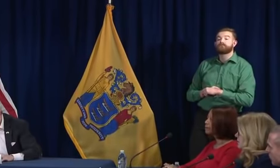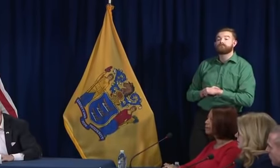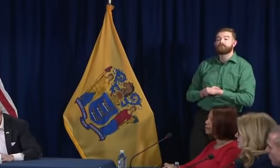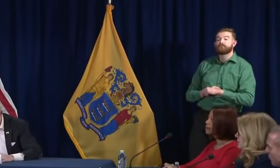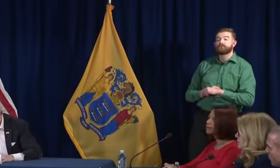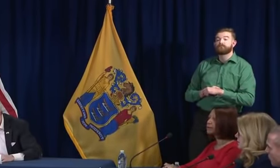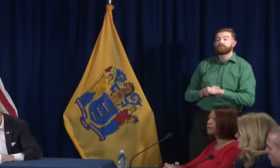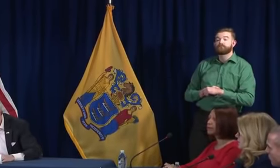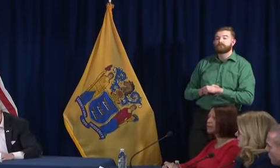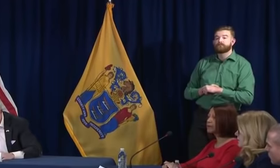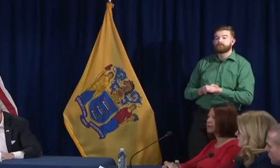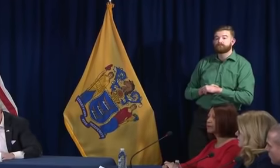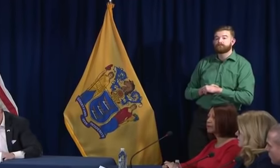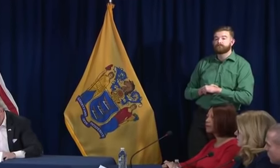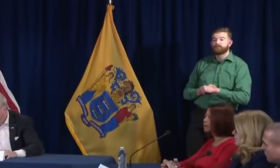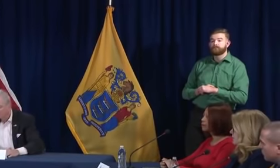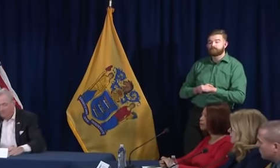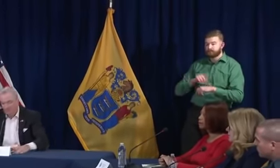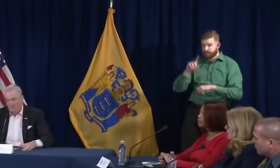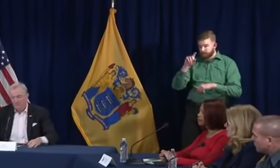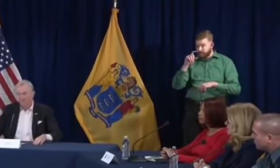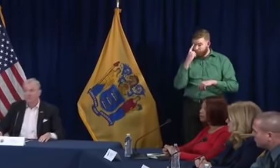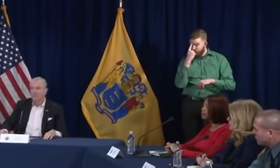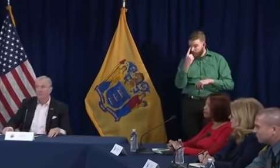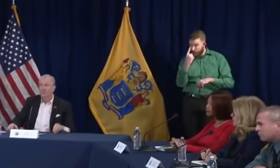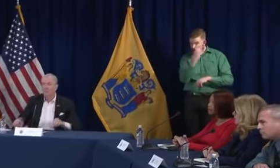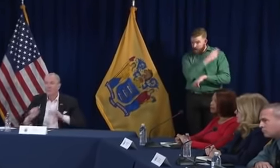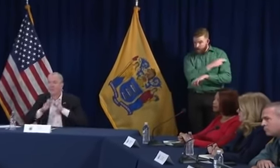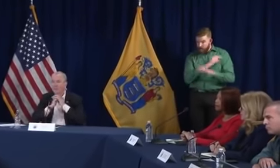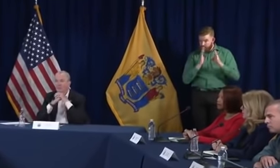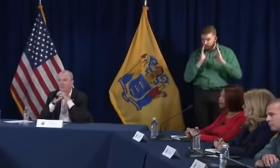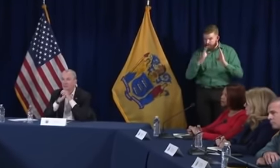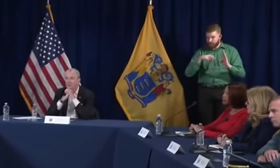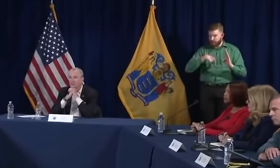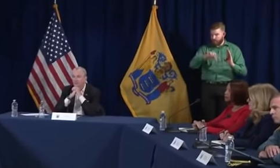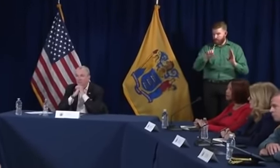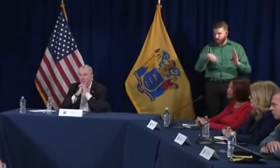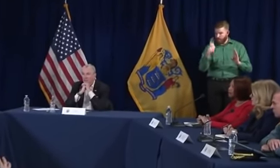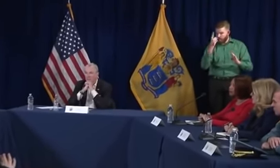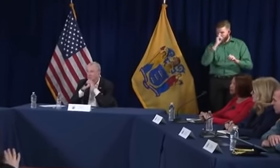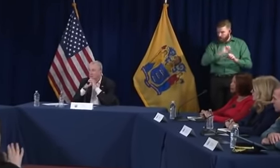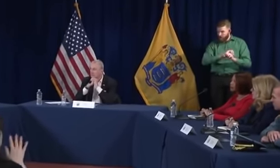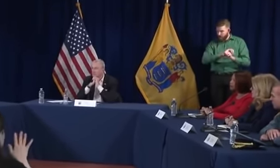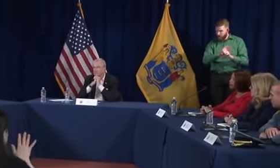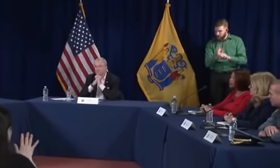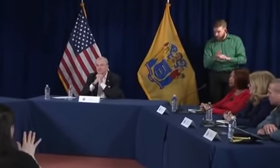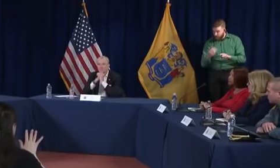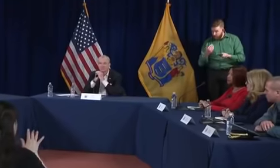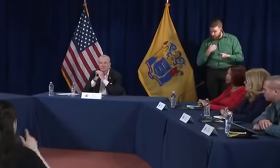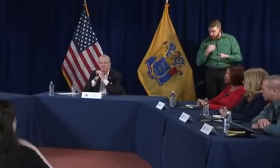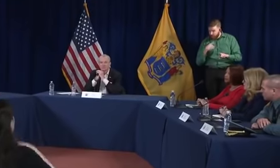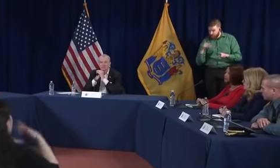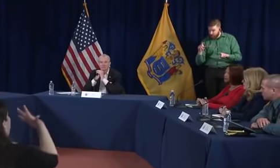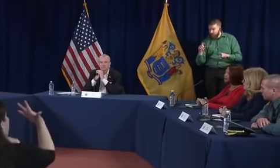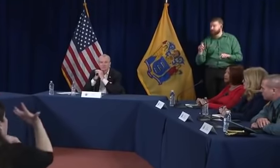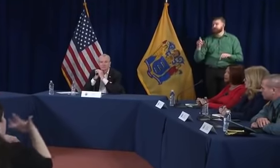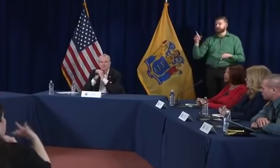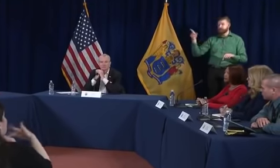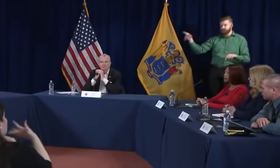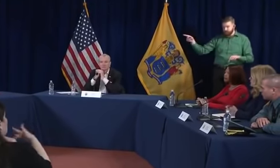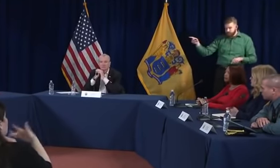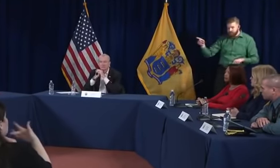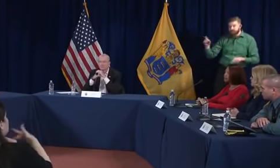Primarily in hospitals that have wings that have been closed because utilization has gone down. So they have